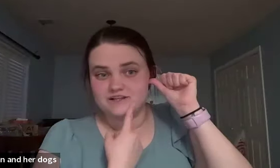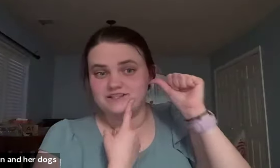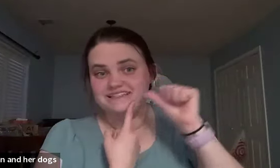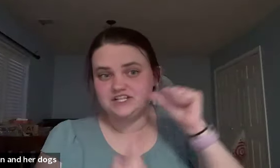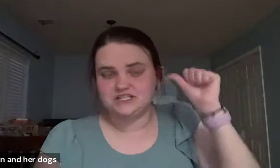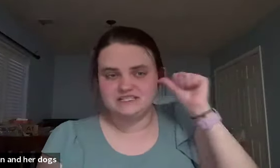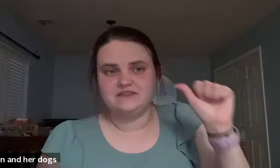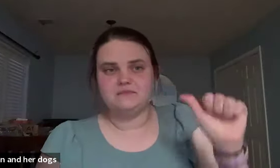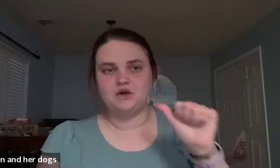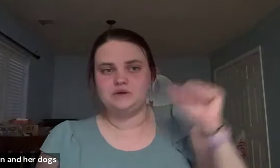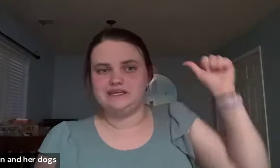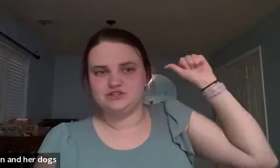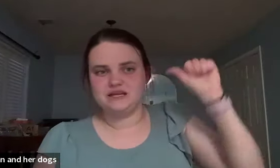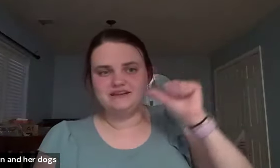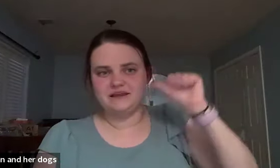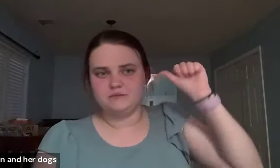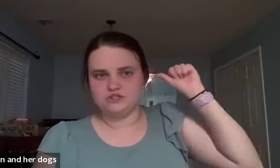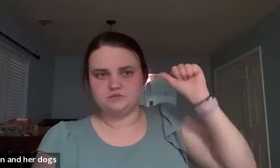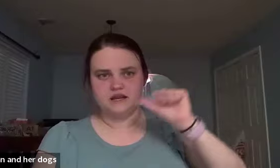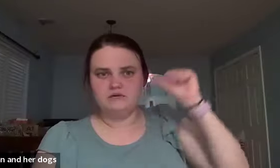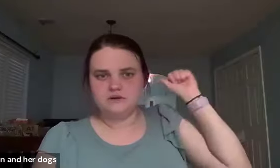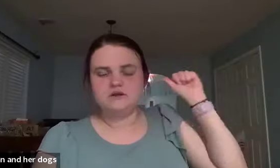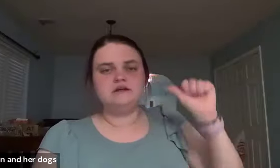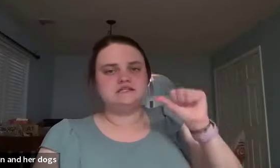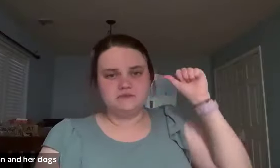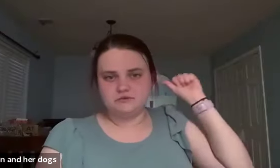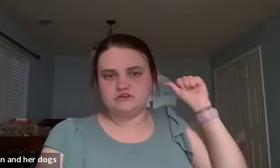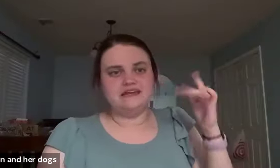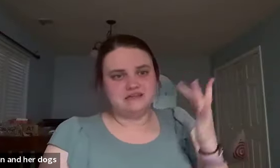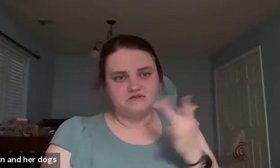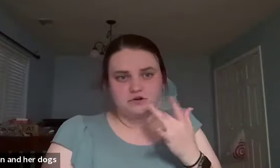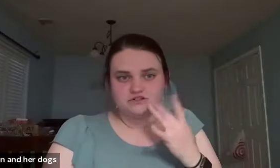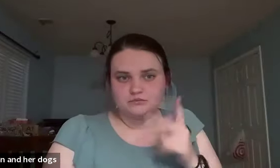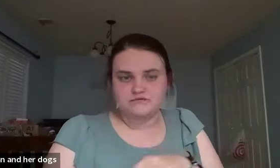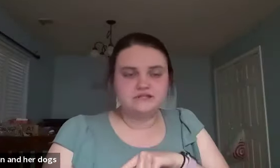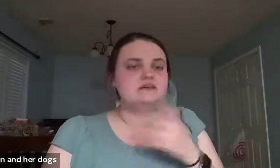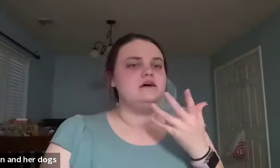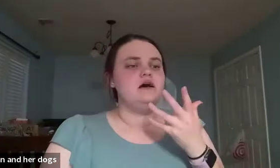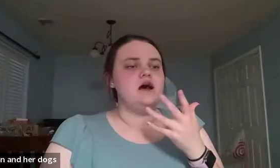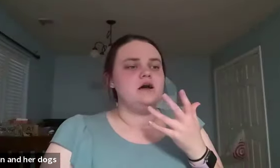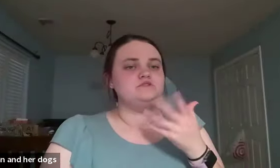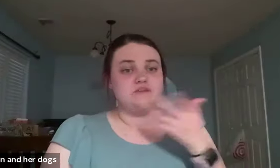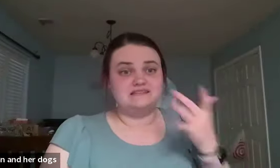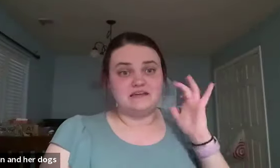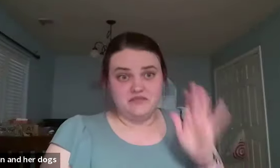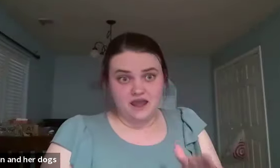they're actually like touching skin, they may go yesterday, like more spread out. Some people do that. It is kind of a personal preference. So things like